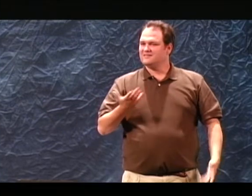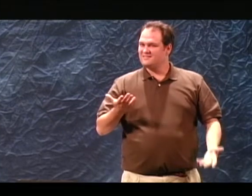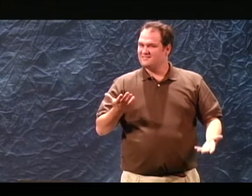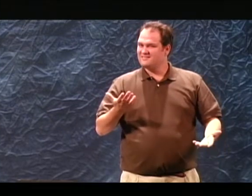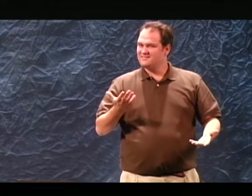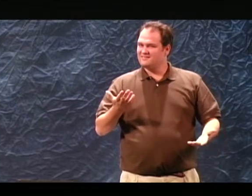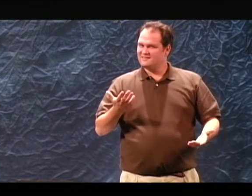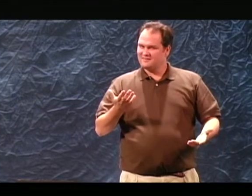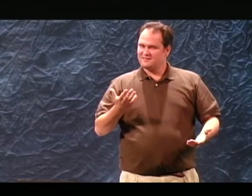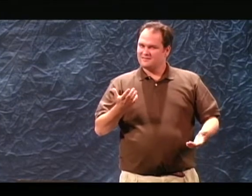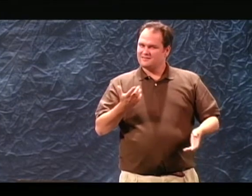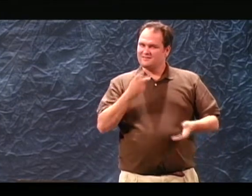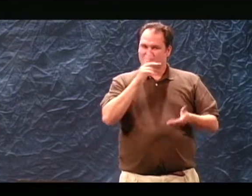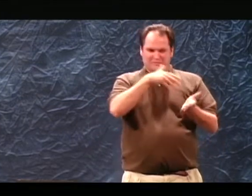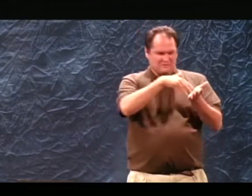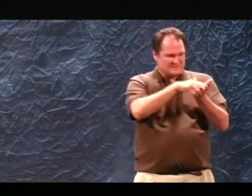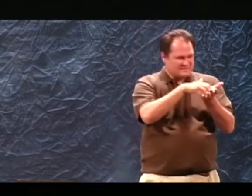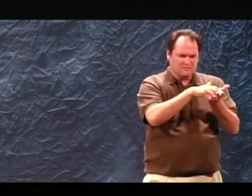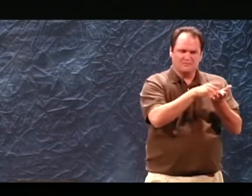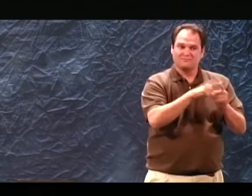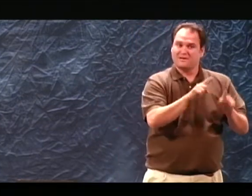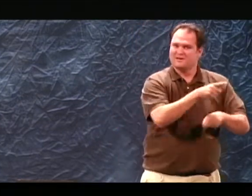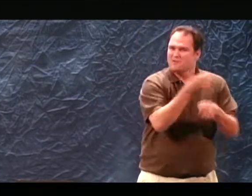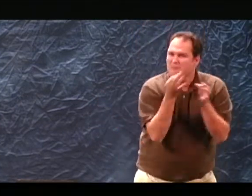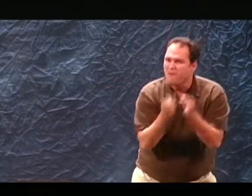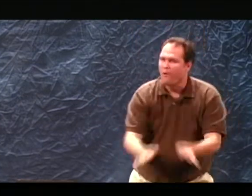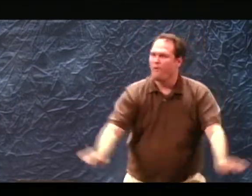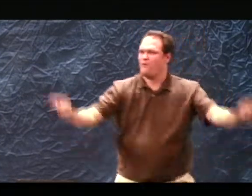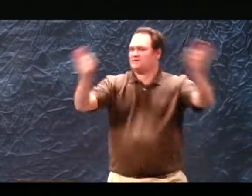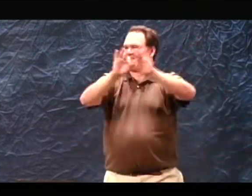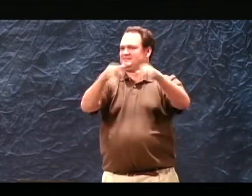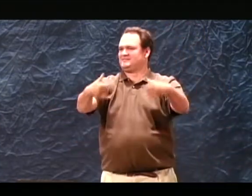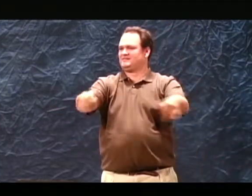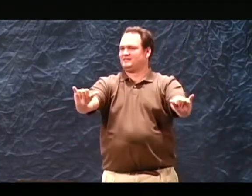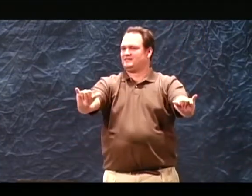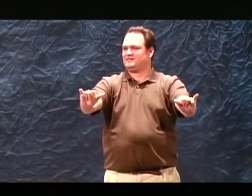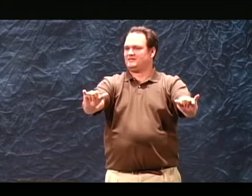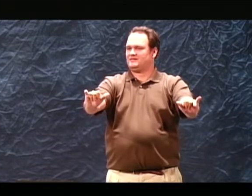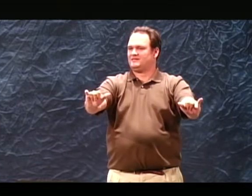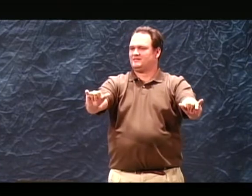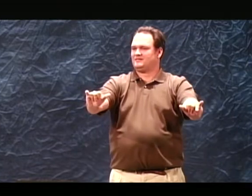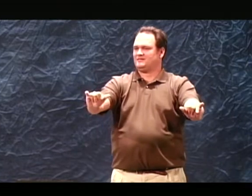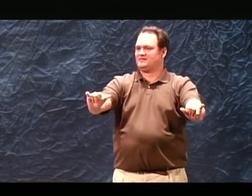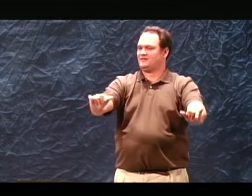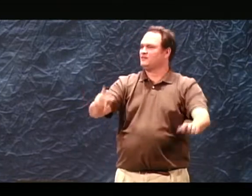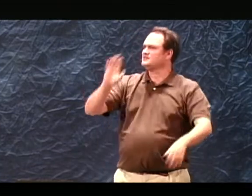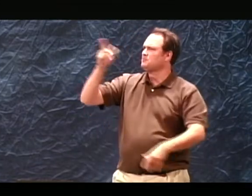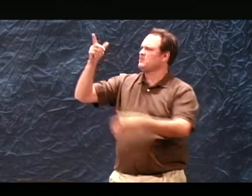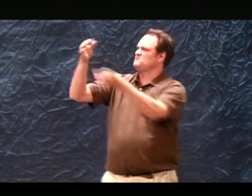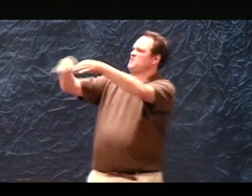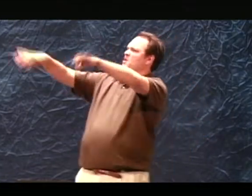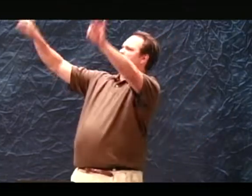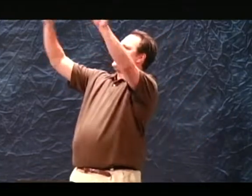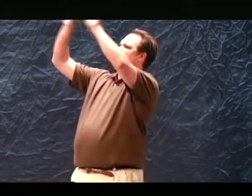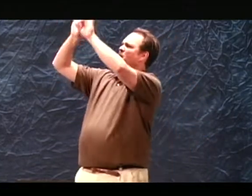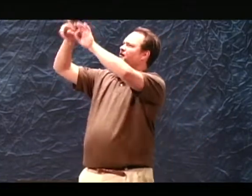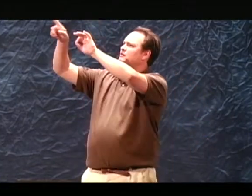we would die for our hearts to be smacked and so what seems to be a weak organ that's hidden from